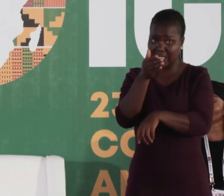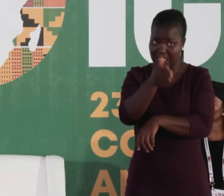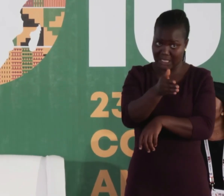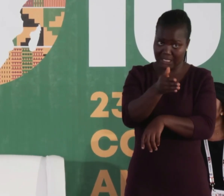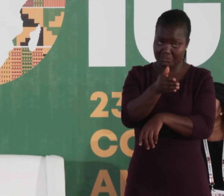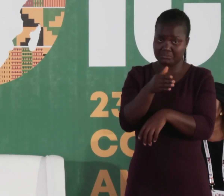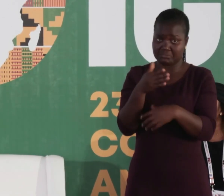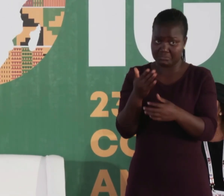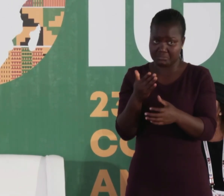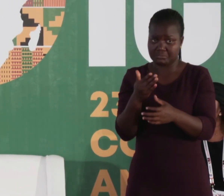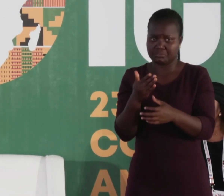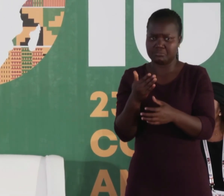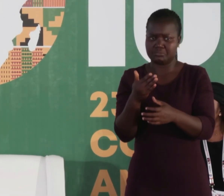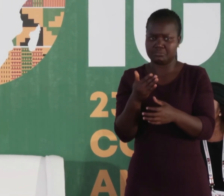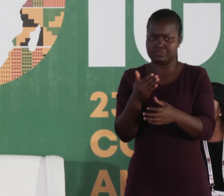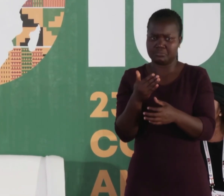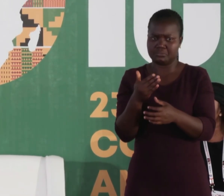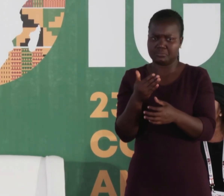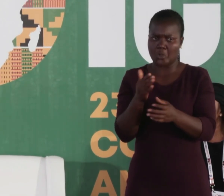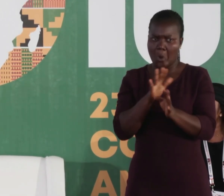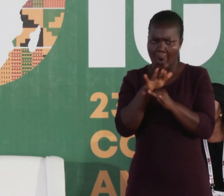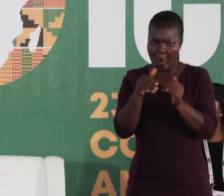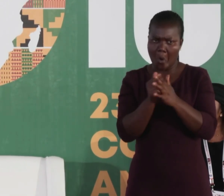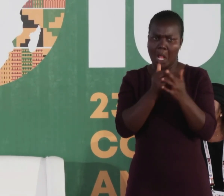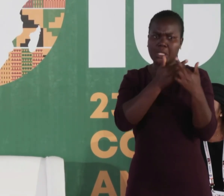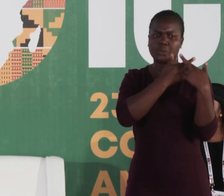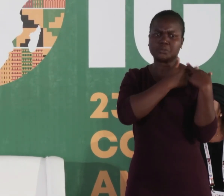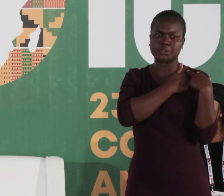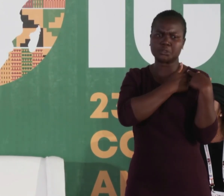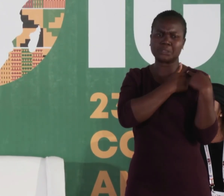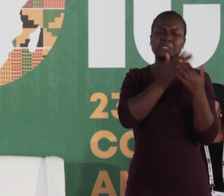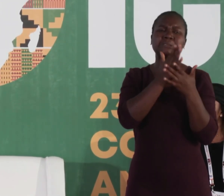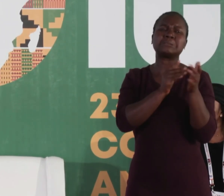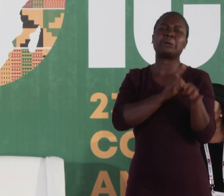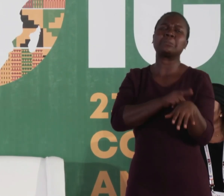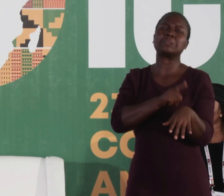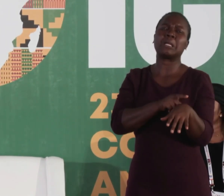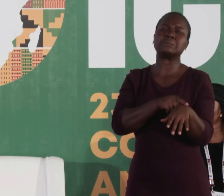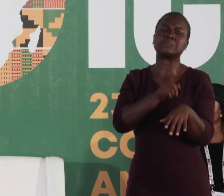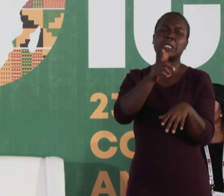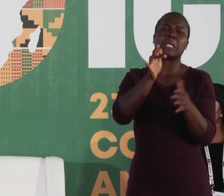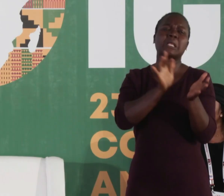to competing responsibilities, pharmacists were sometimes unavailable